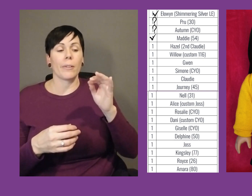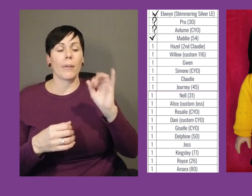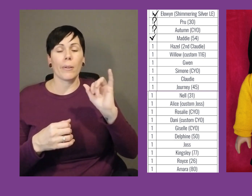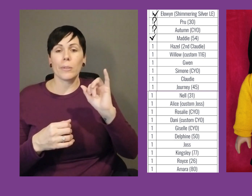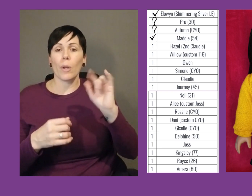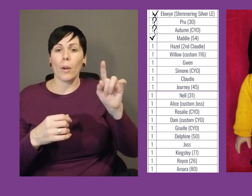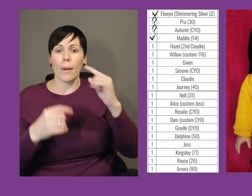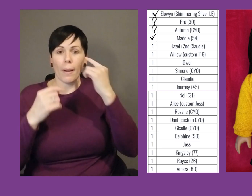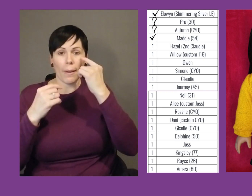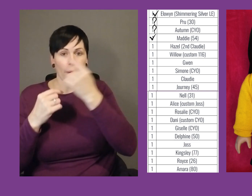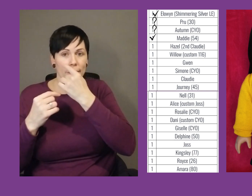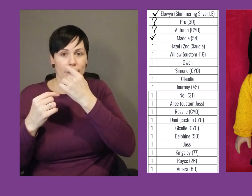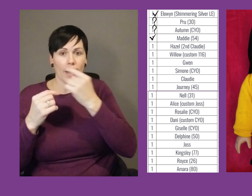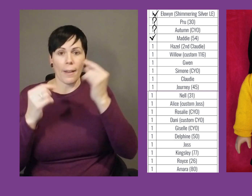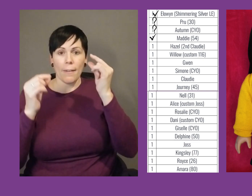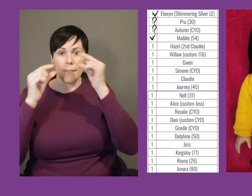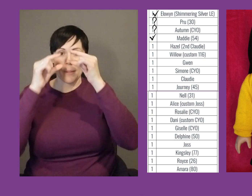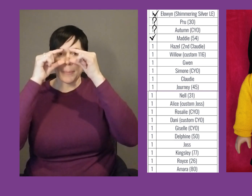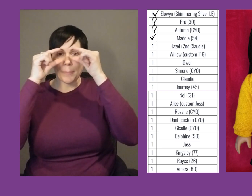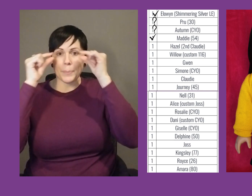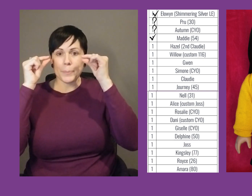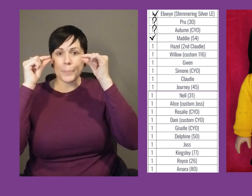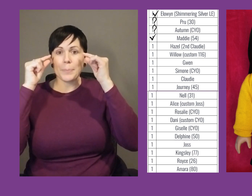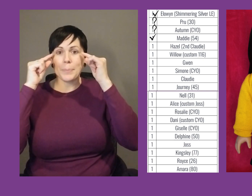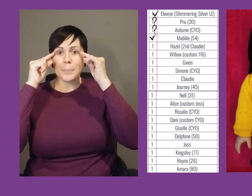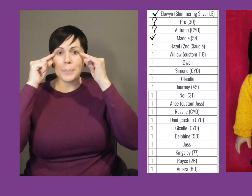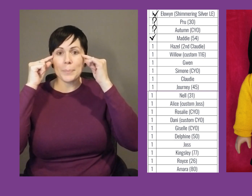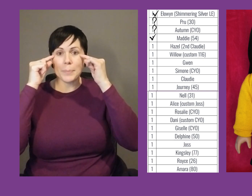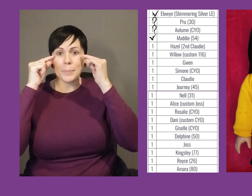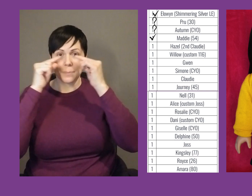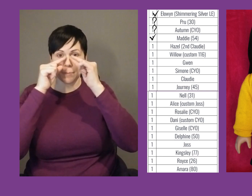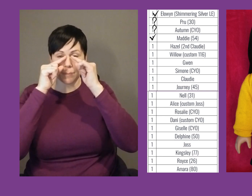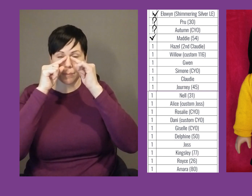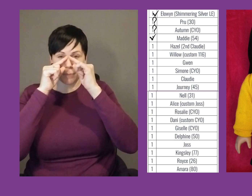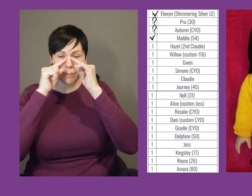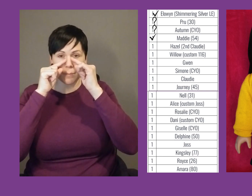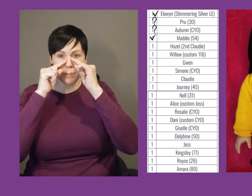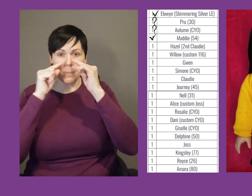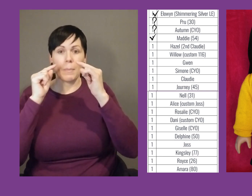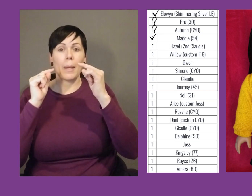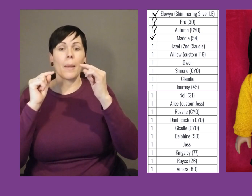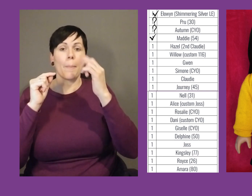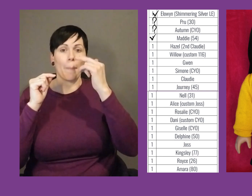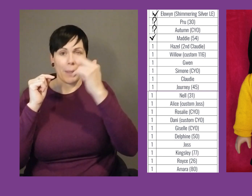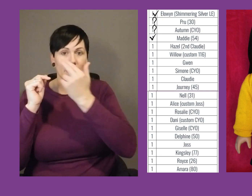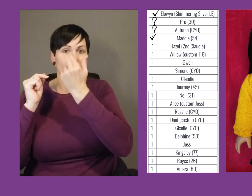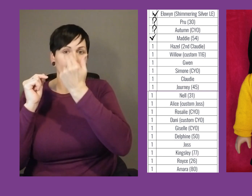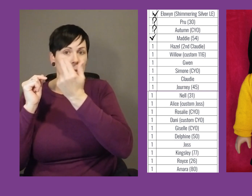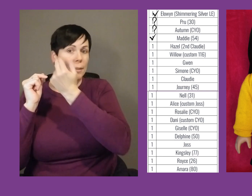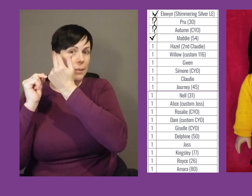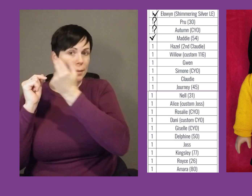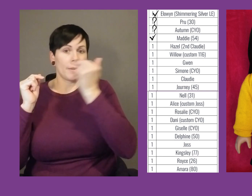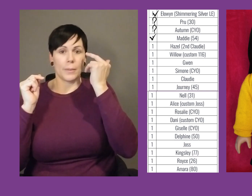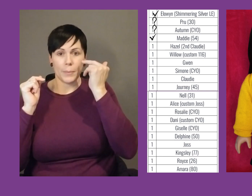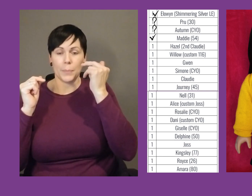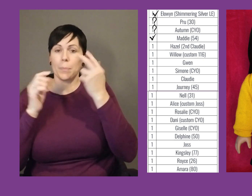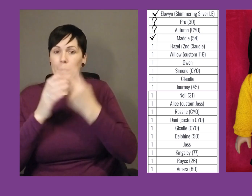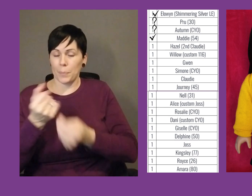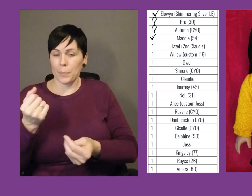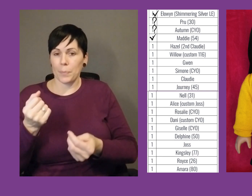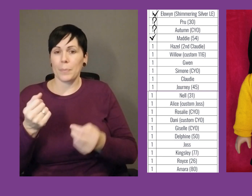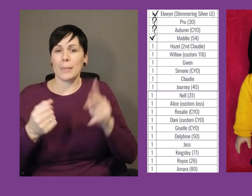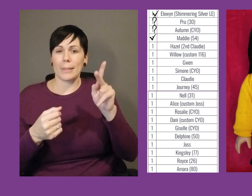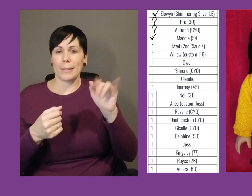like actual notches and painted in both inner and outer corners. And Kimmy just has slightly different